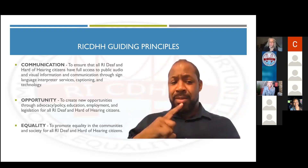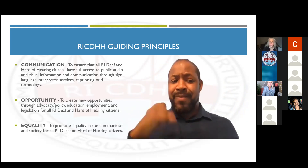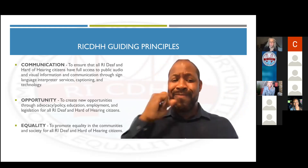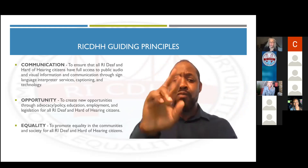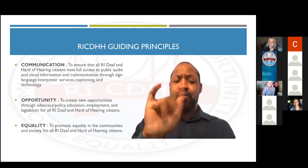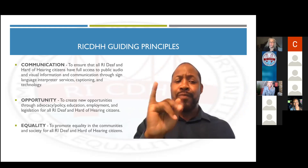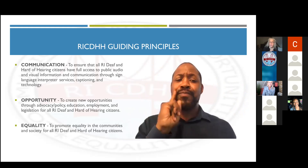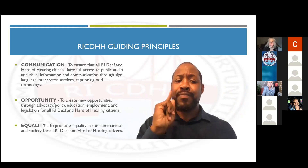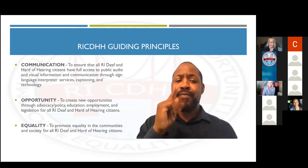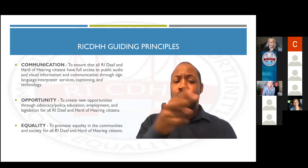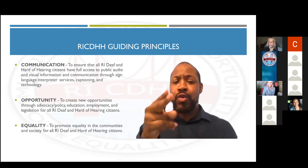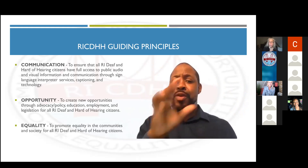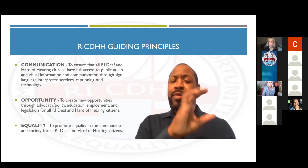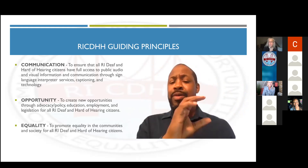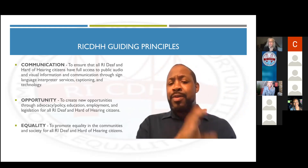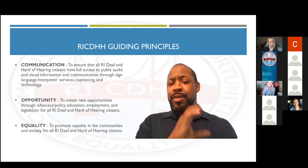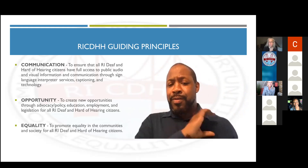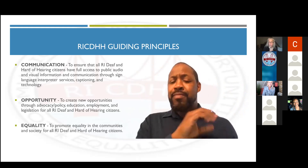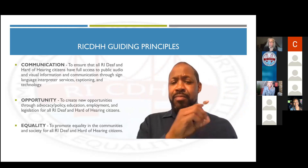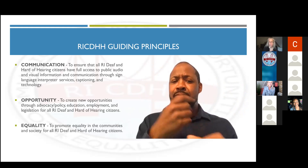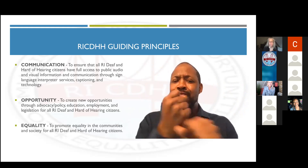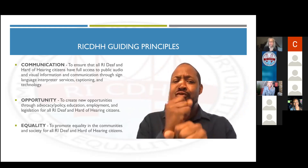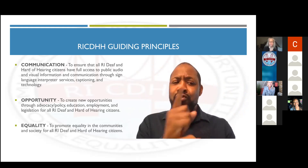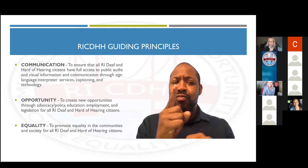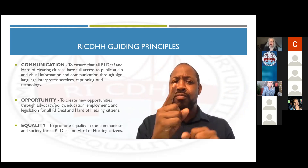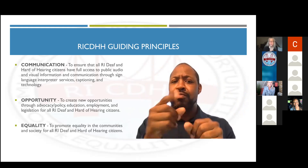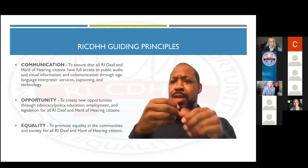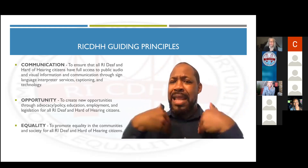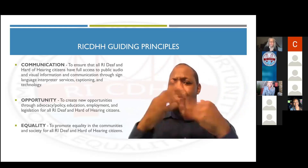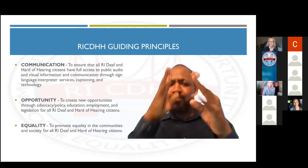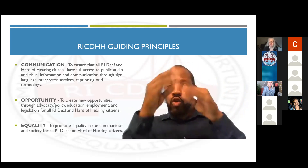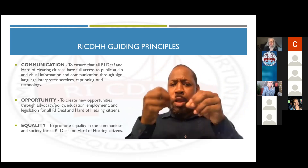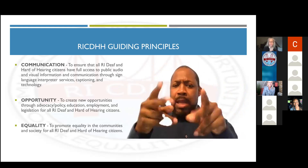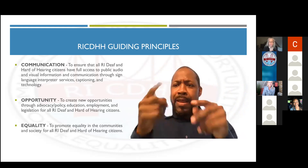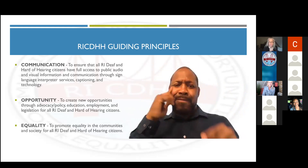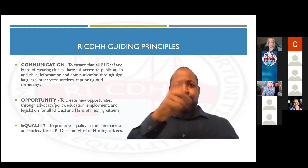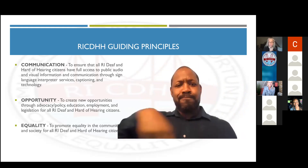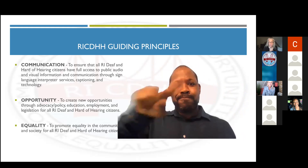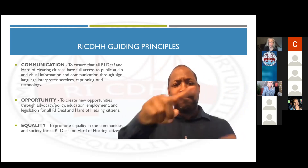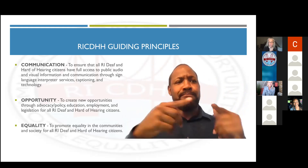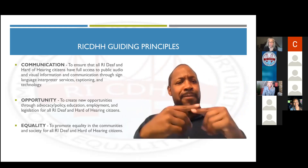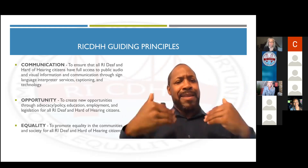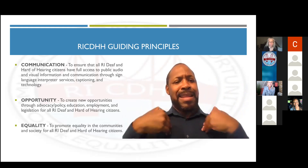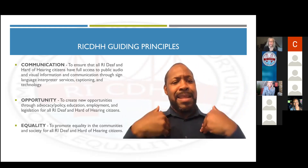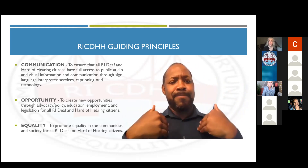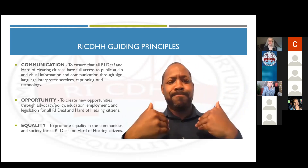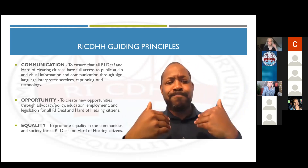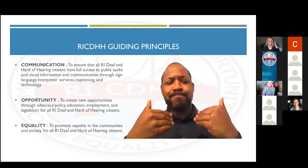and policy, education, employment, and legislation for all Rhode Island deaf and hard of hearing citizens. So to think about